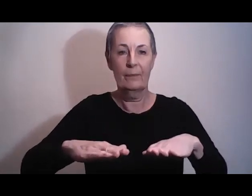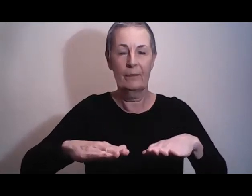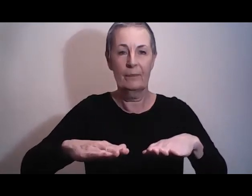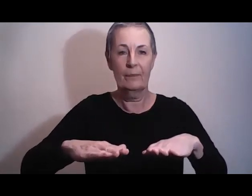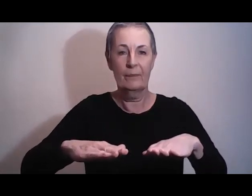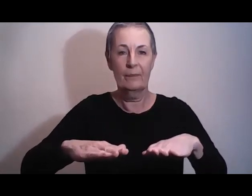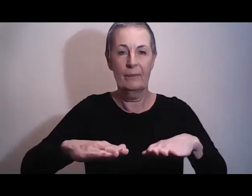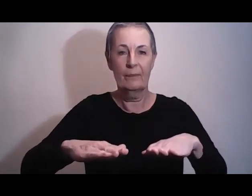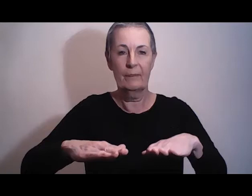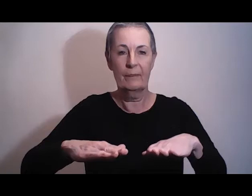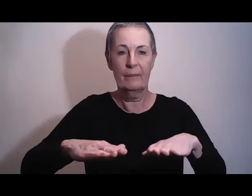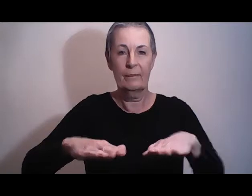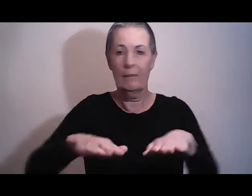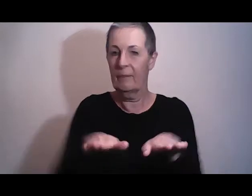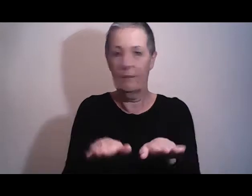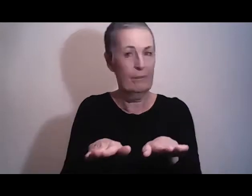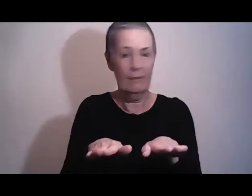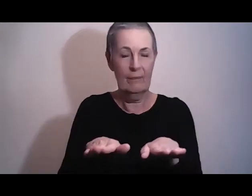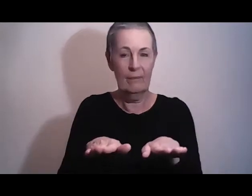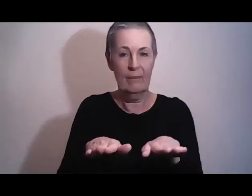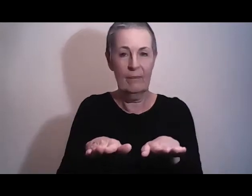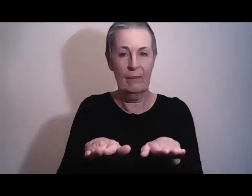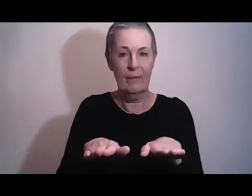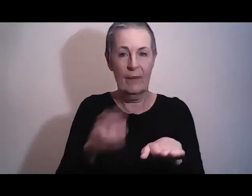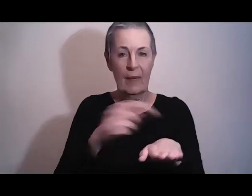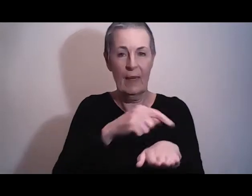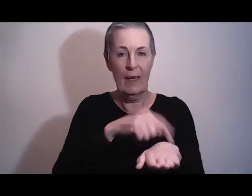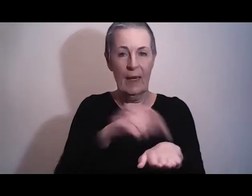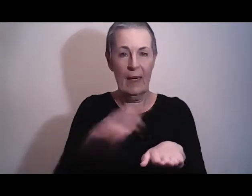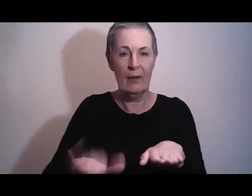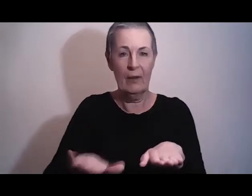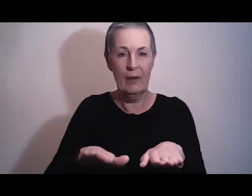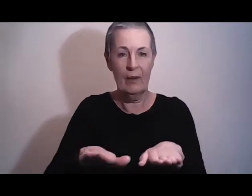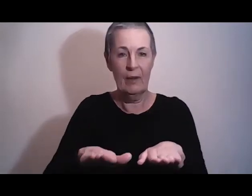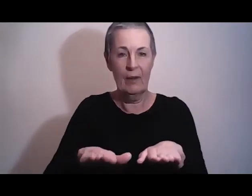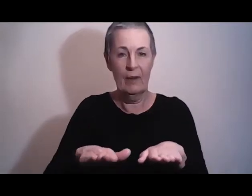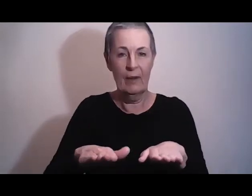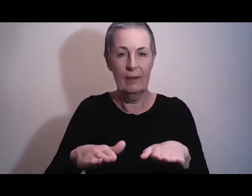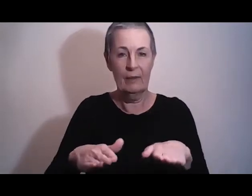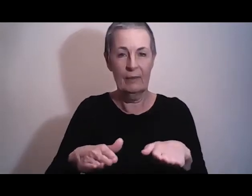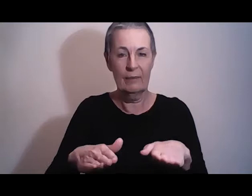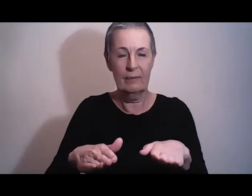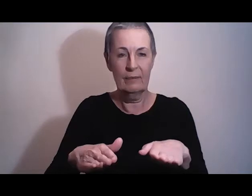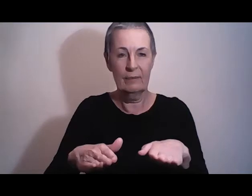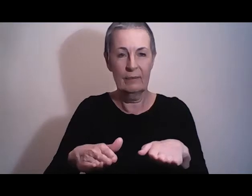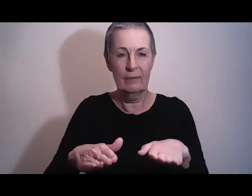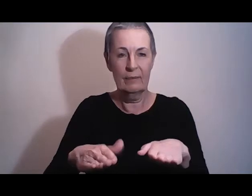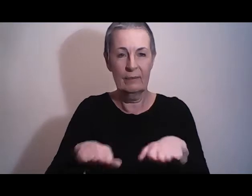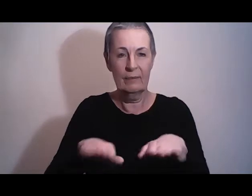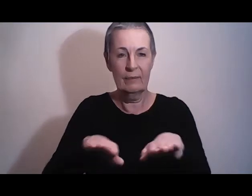So I don't move my feet. It's just my ankles moving. Can you see? So what happens to my knees is